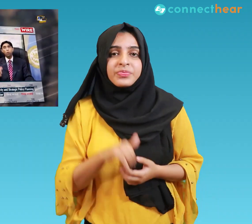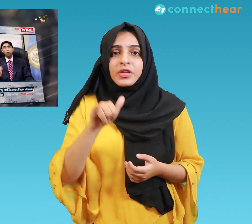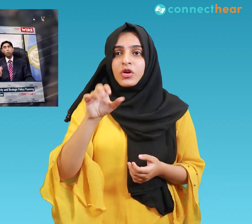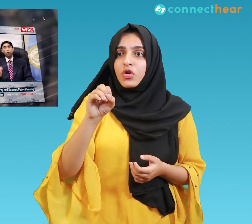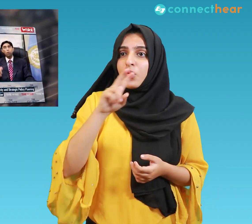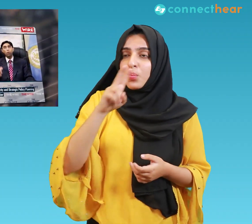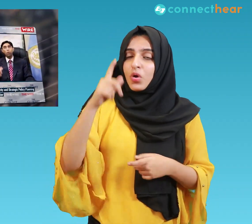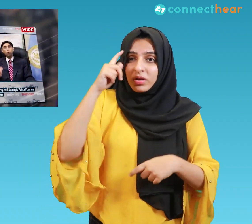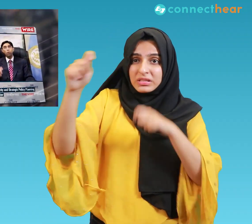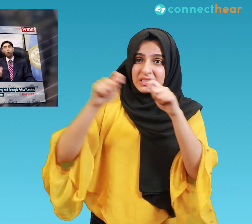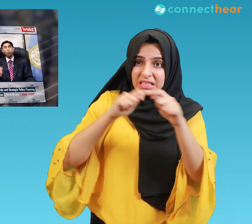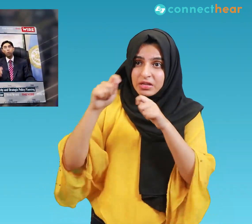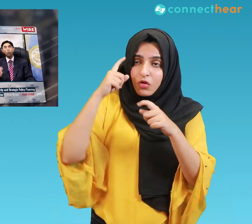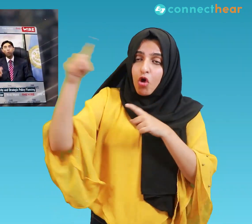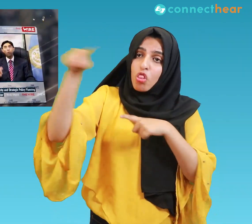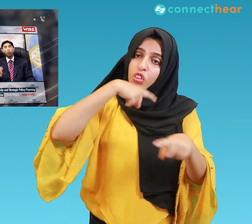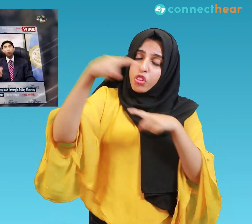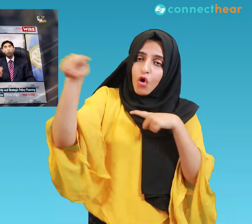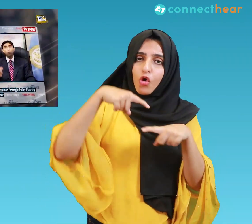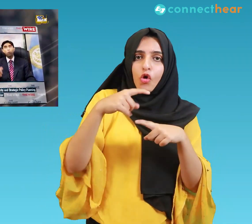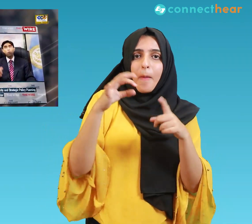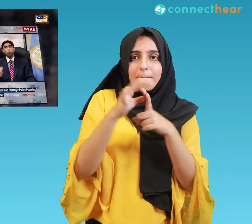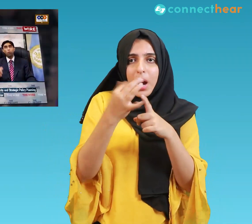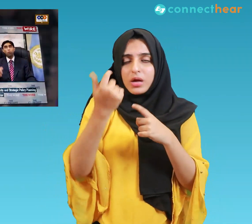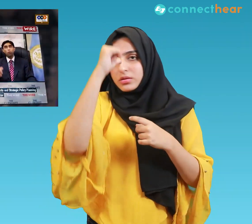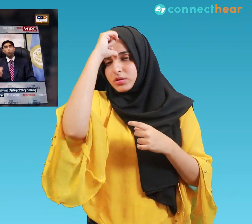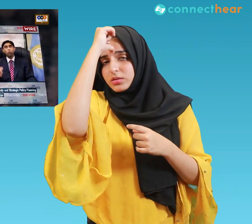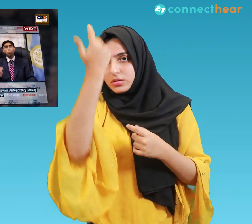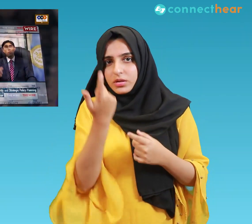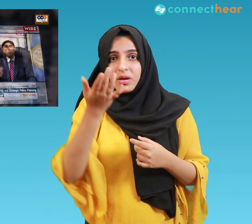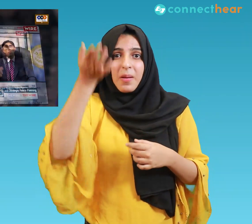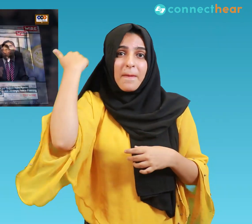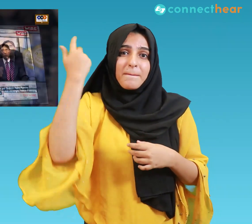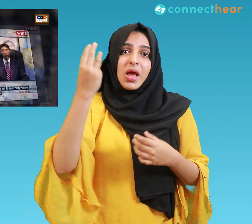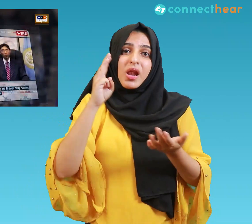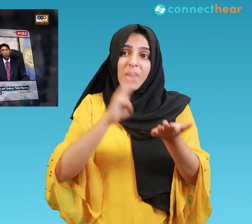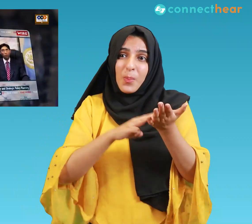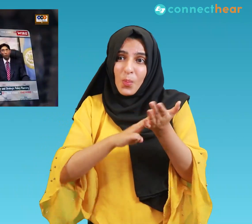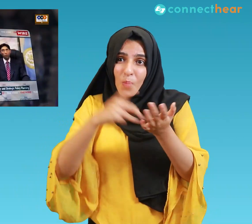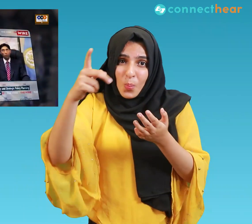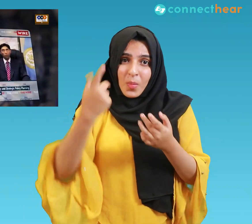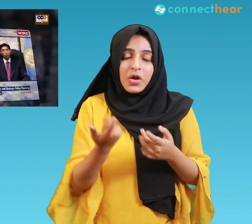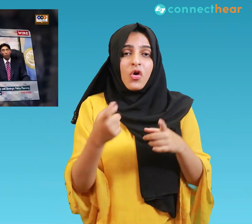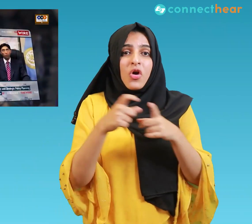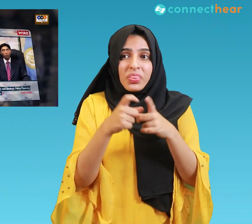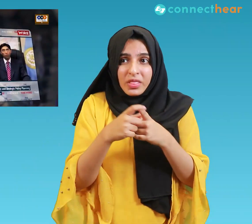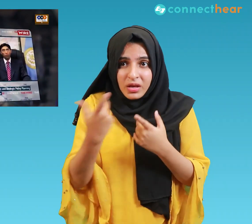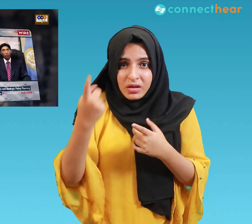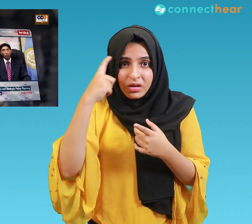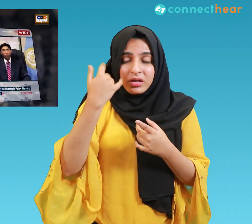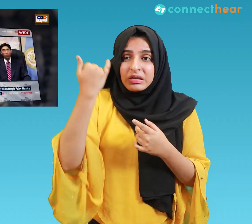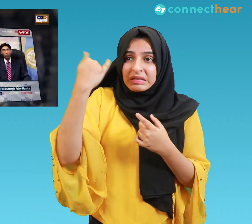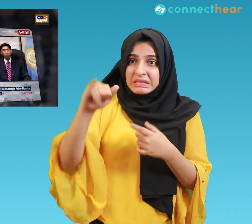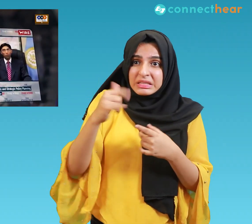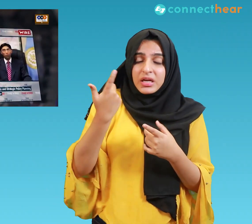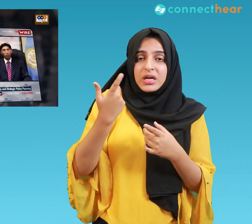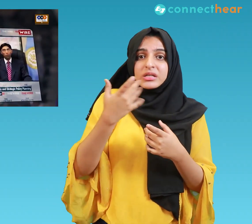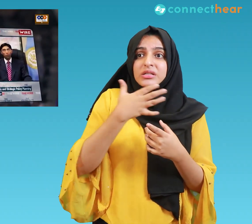held between states. Speaking about the Mumbai 2008 terror attack and Pakistan's failure to bring the accused to justice, Mr. Yusuf